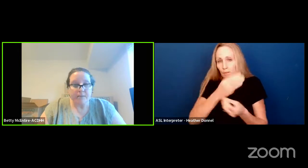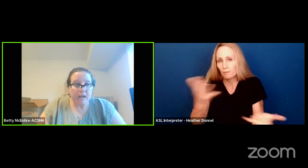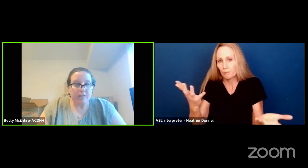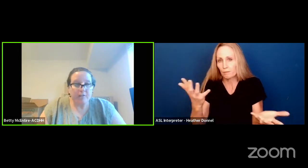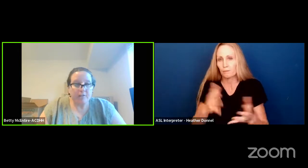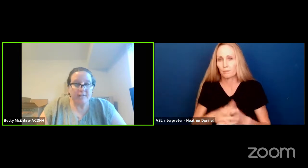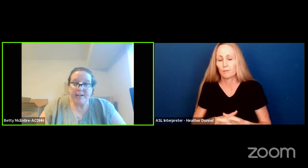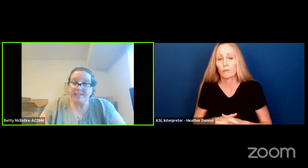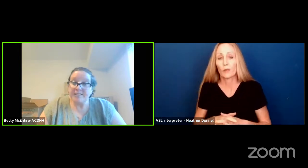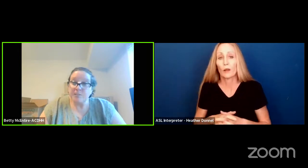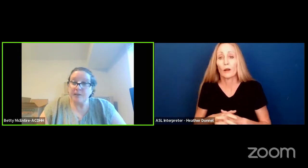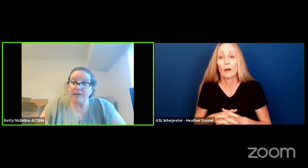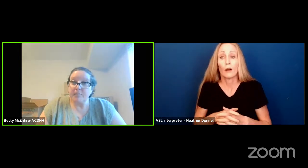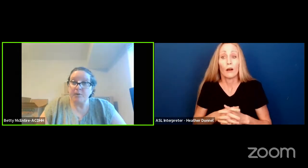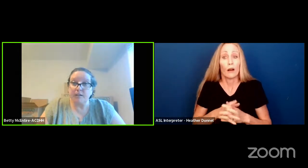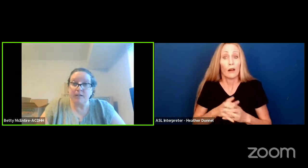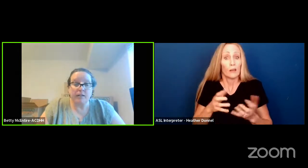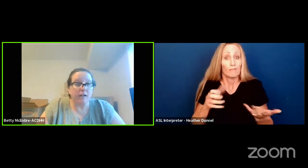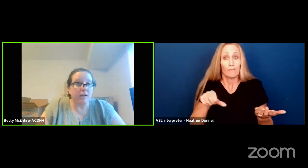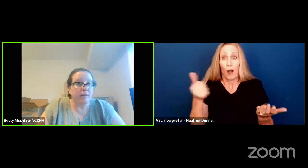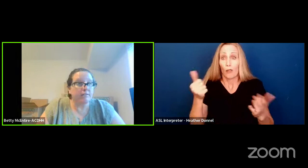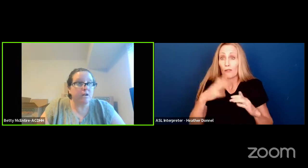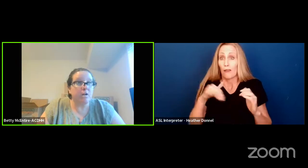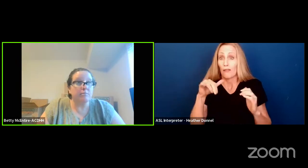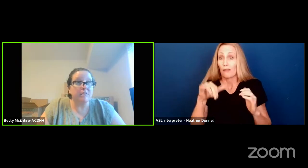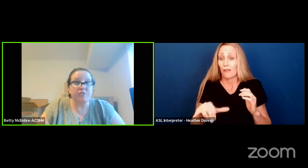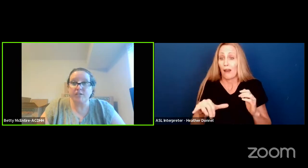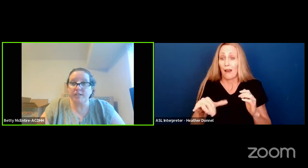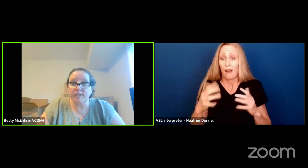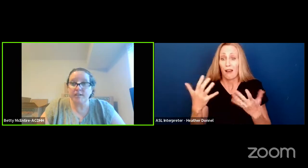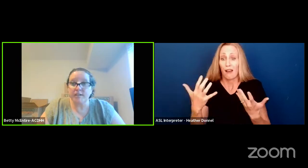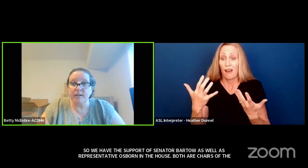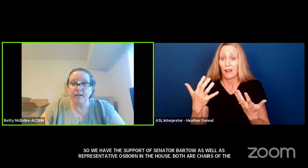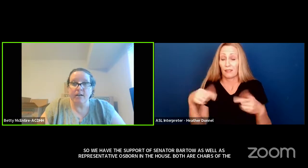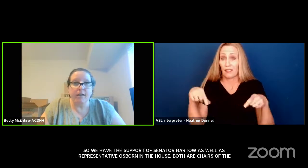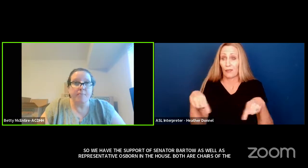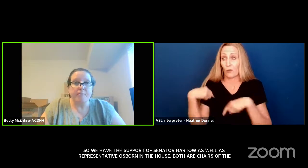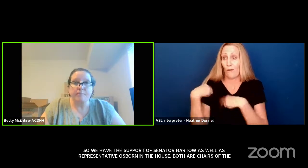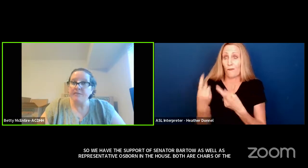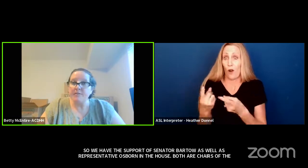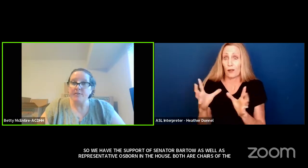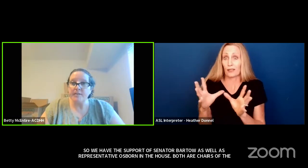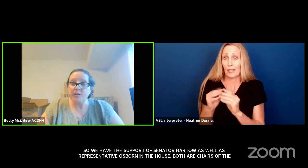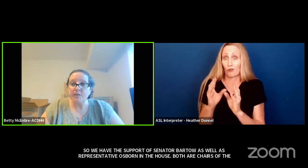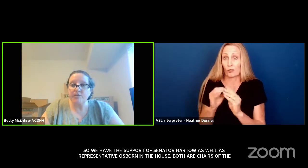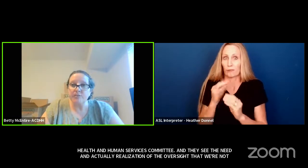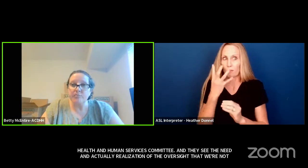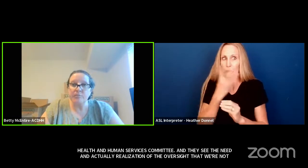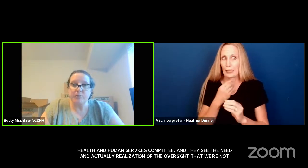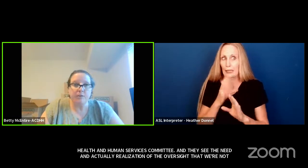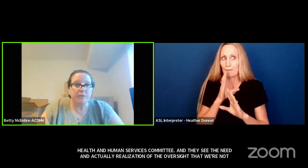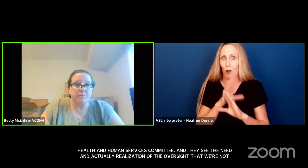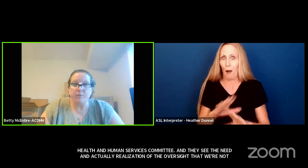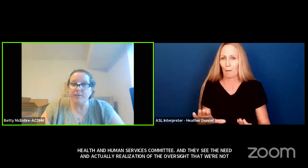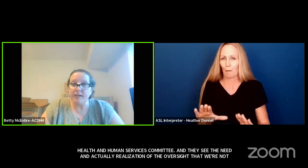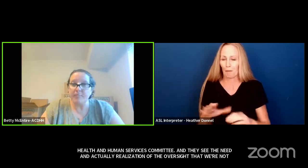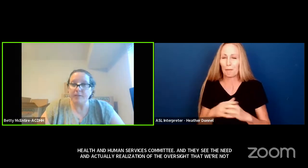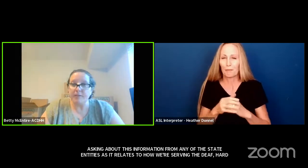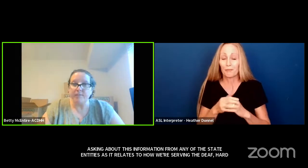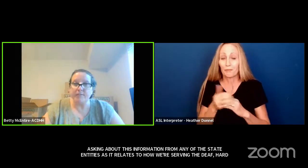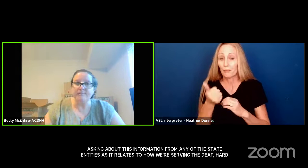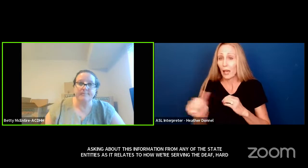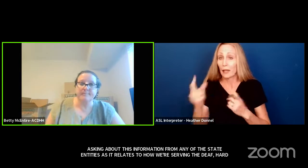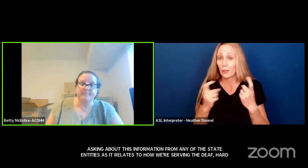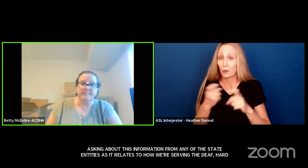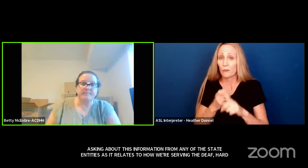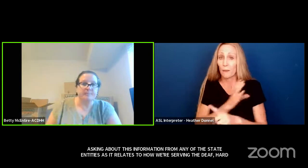that. Other than that, it's been a pretty calm session. If there's any questions from the board, I'd be more than happy